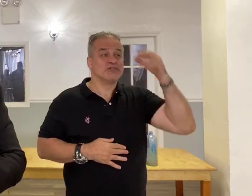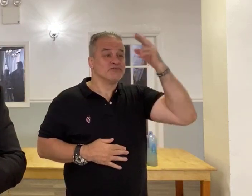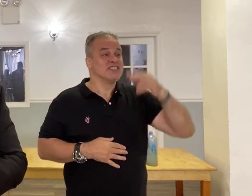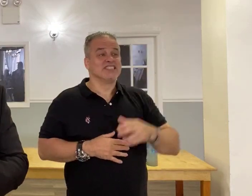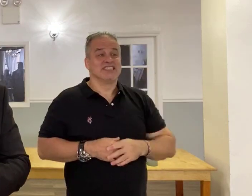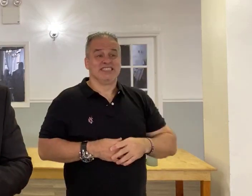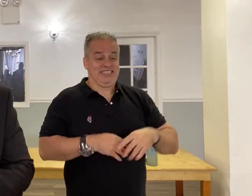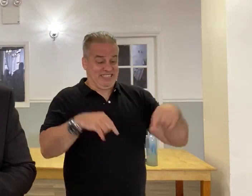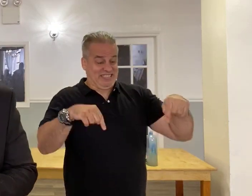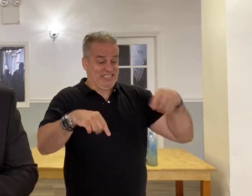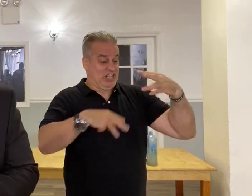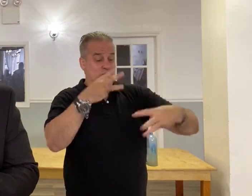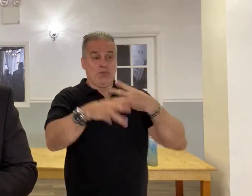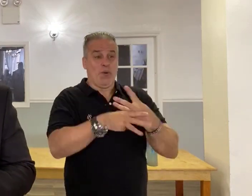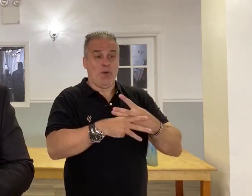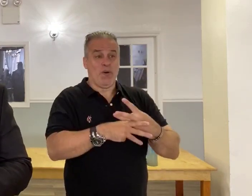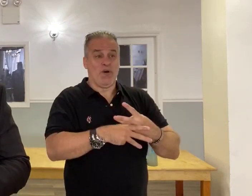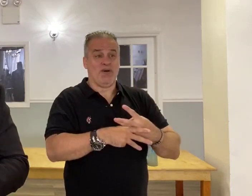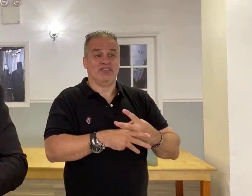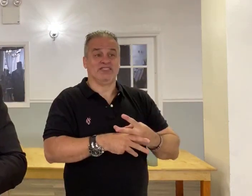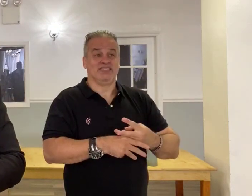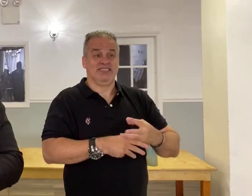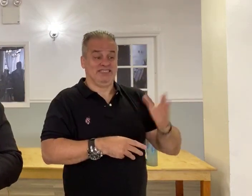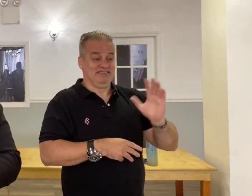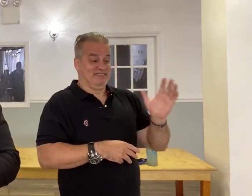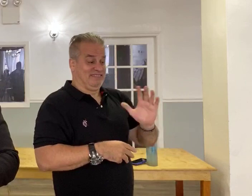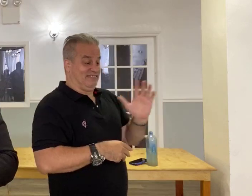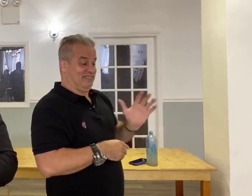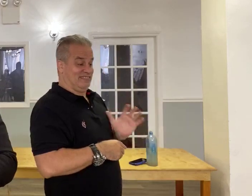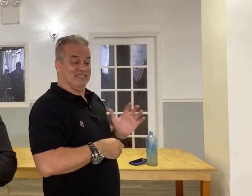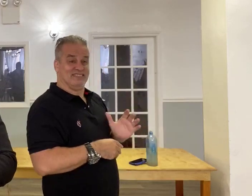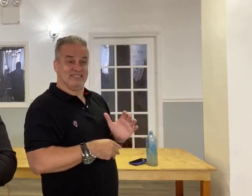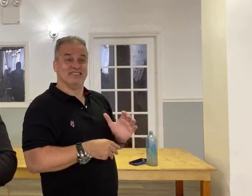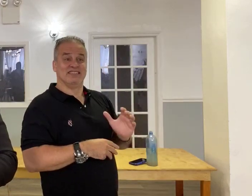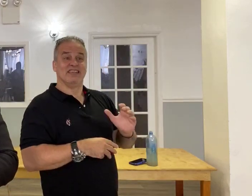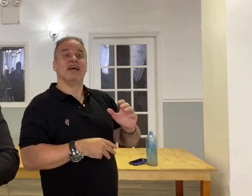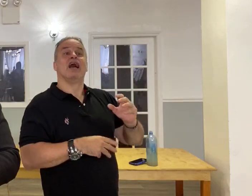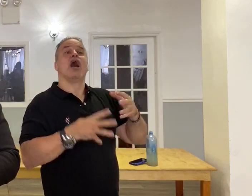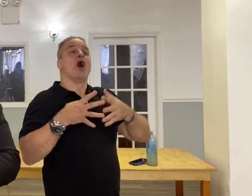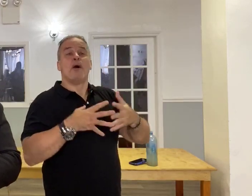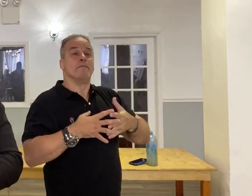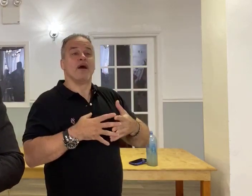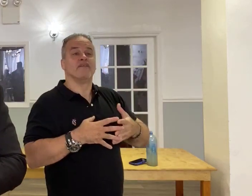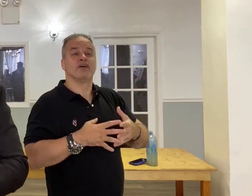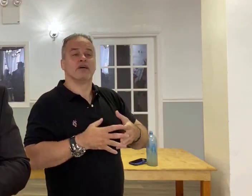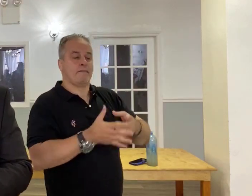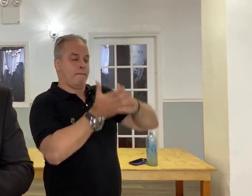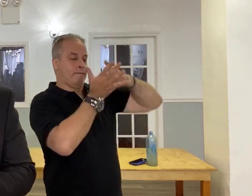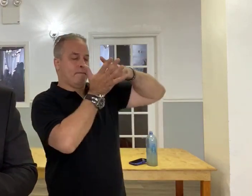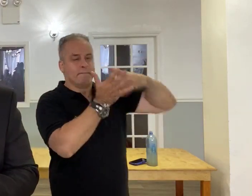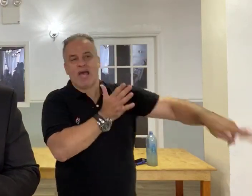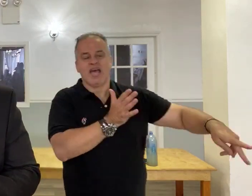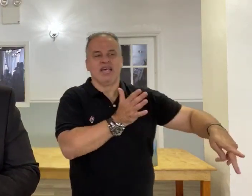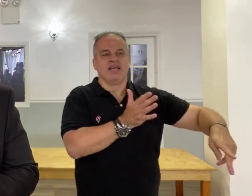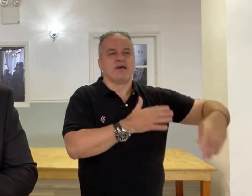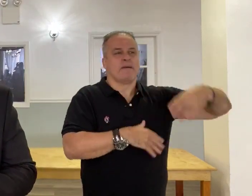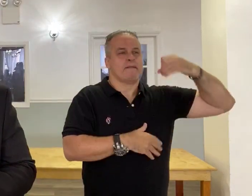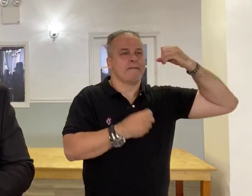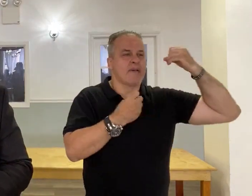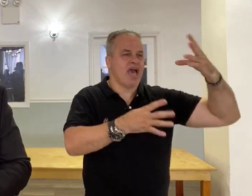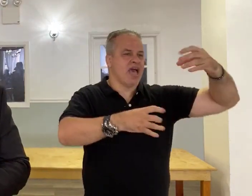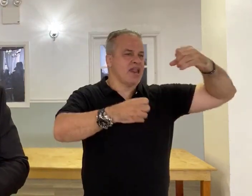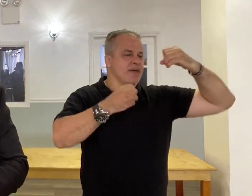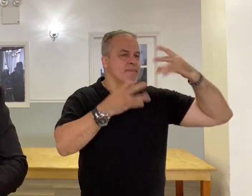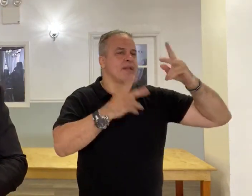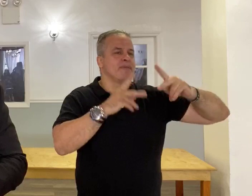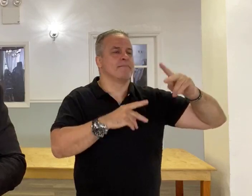where America paid for her sins. Aside from the countless death